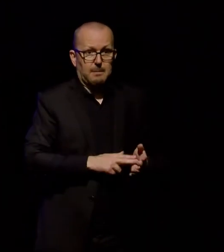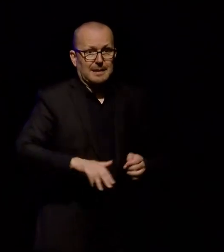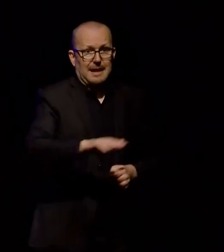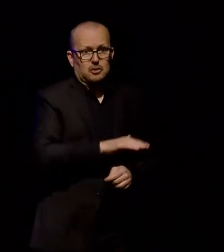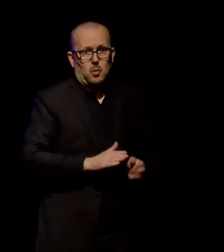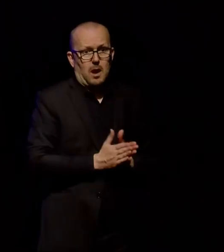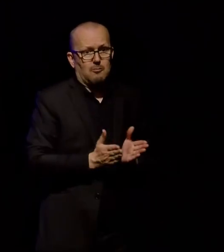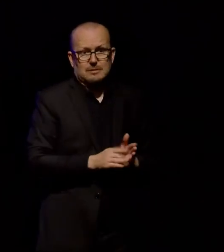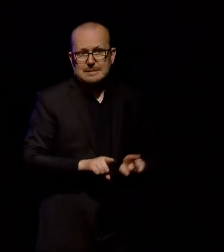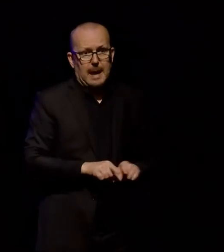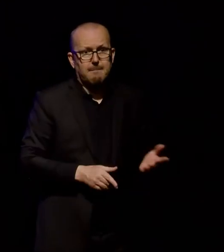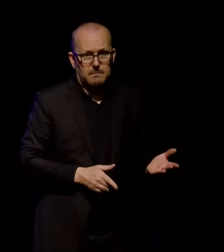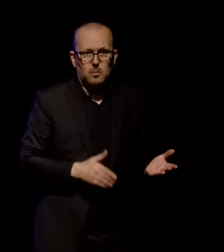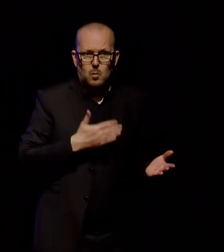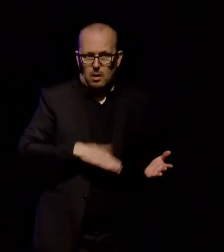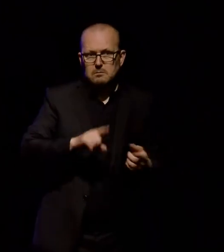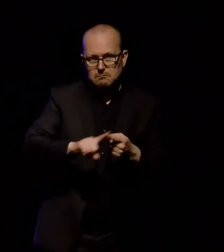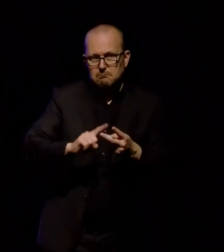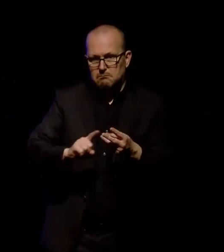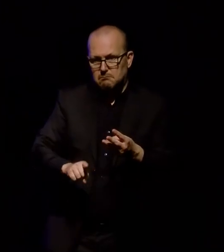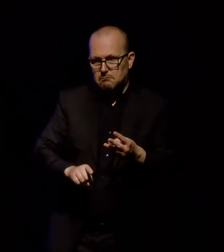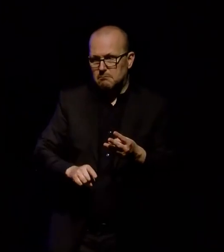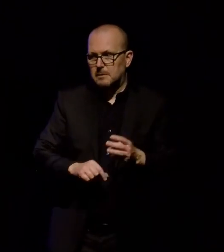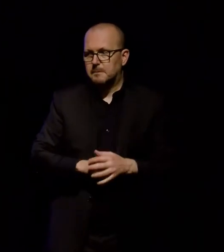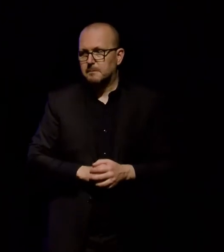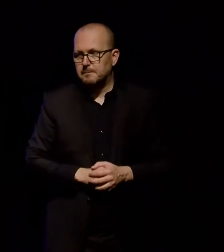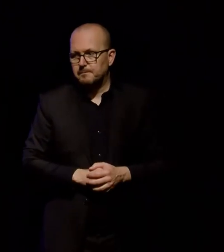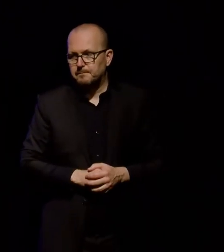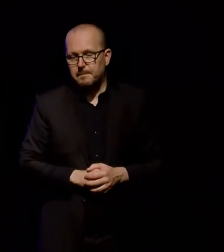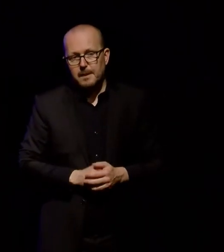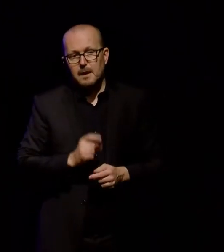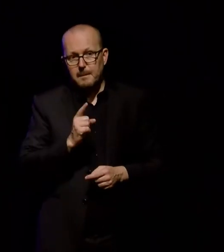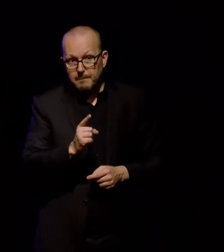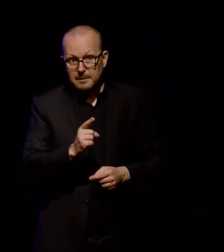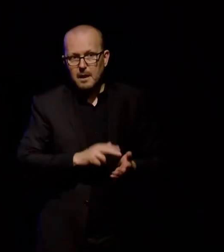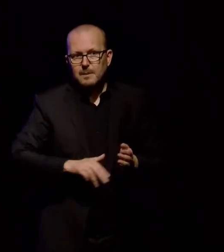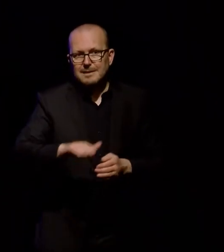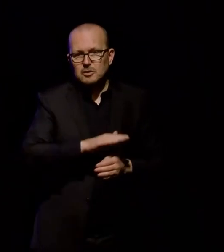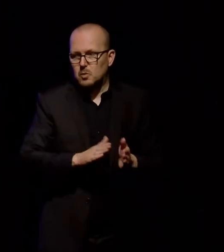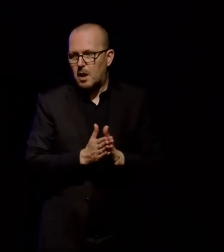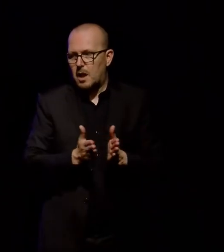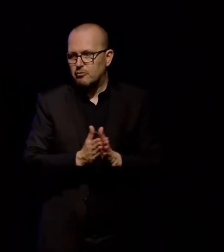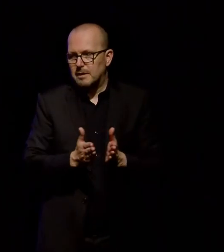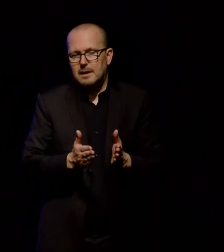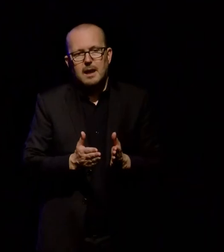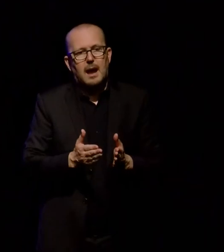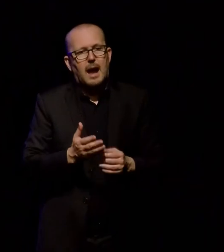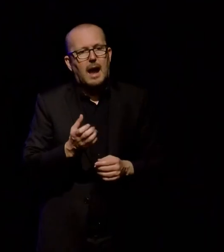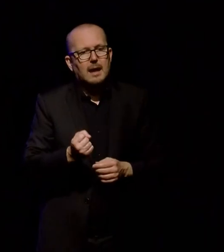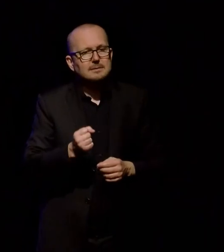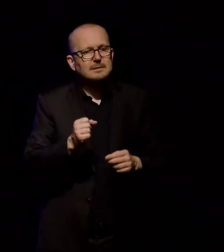that. But increasingly beneath the surface, the National Library is facing a number of challenges related to digital